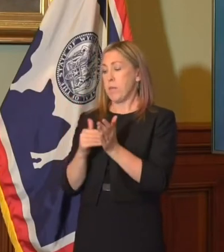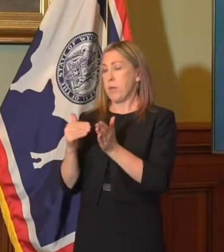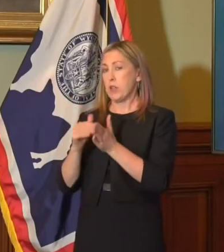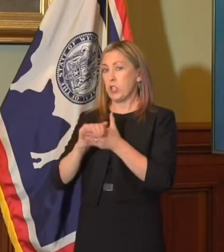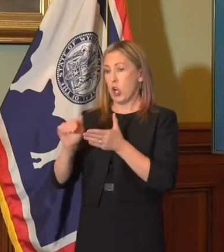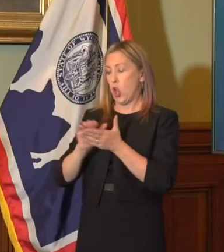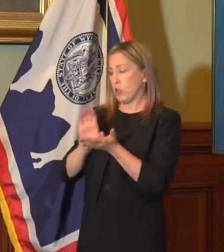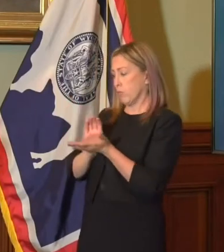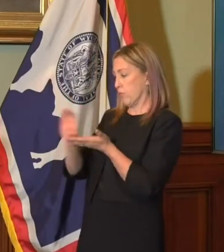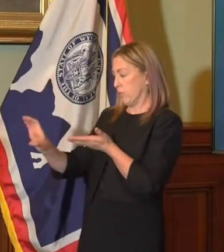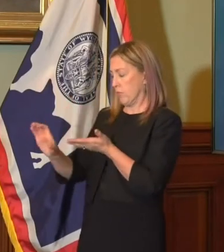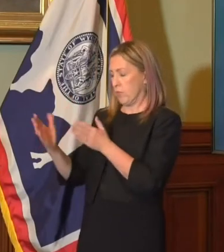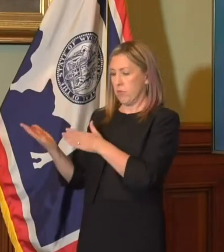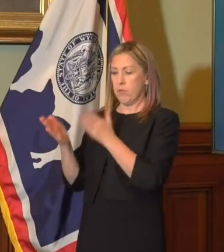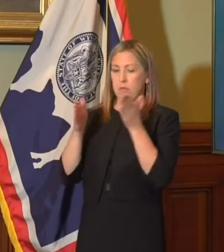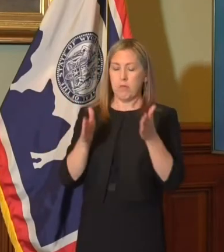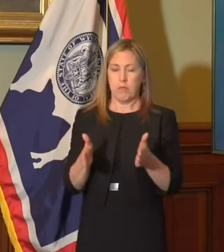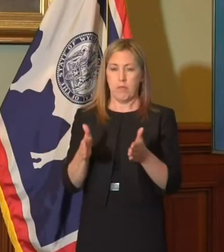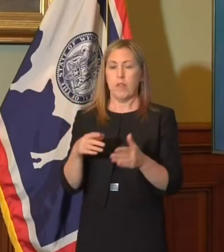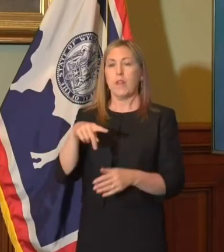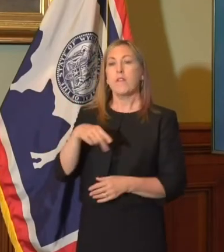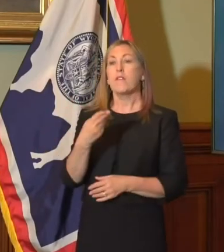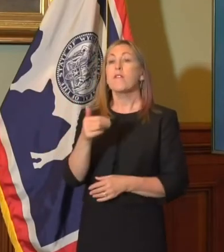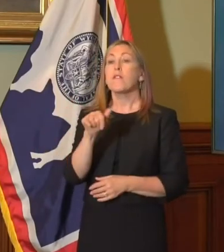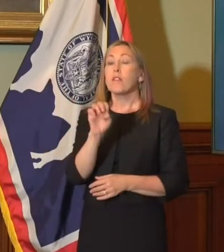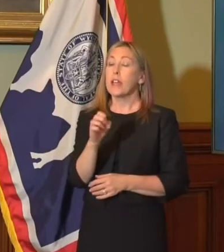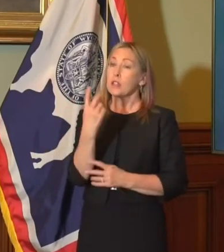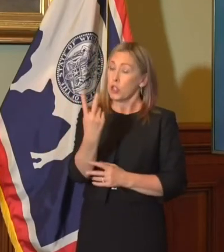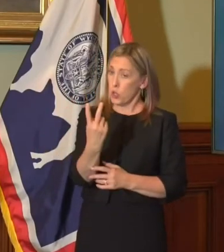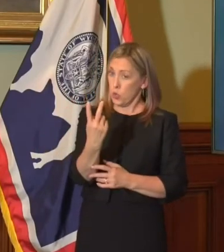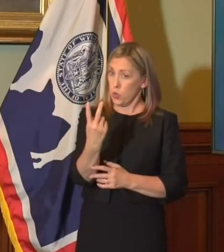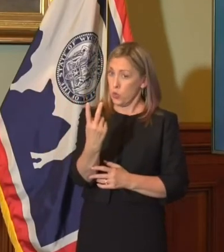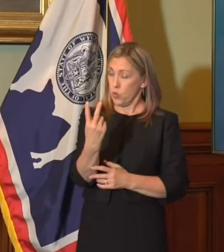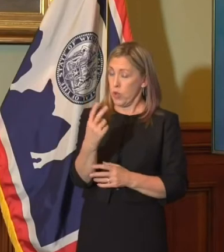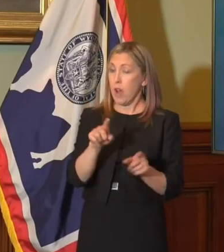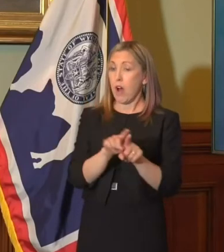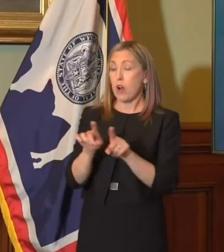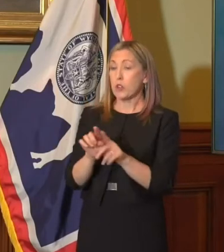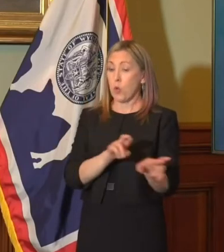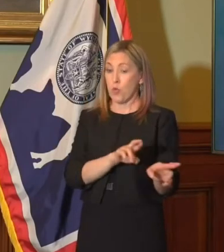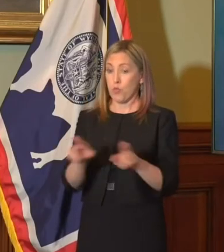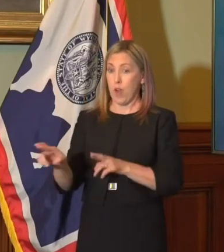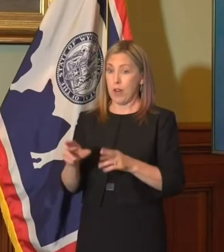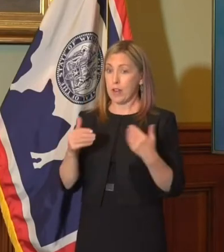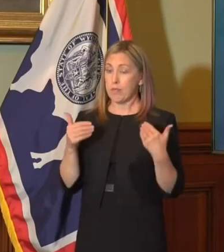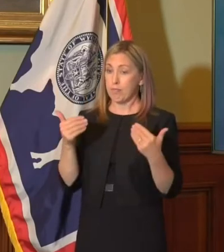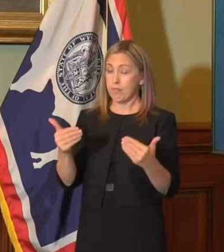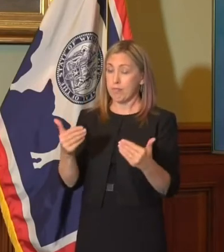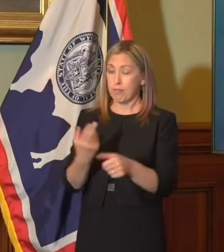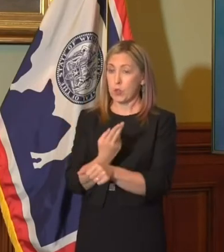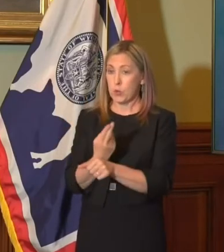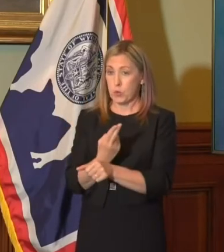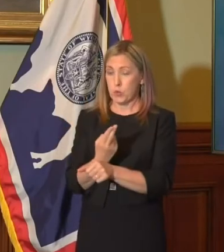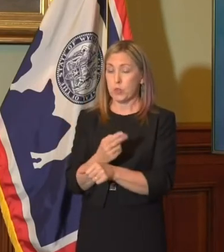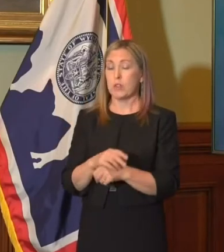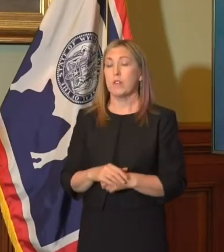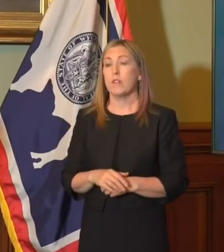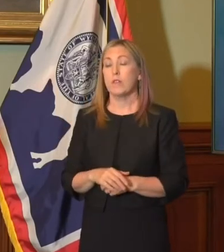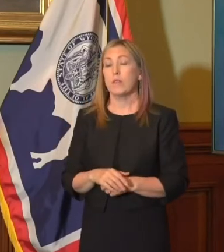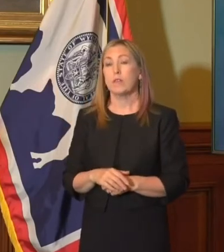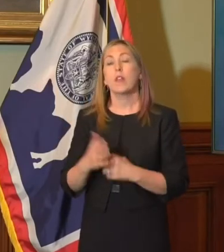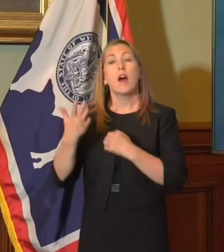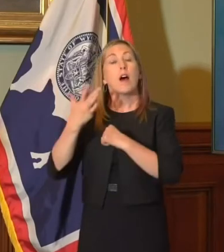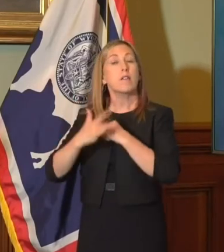million. Phase two, which is also ready to go as from today,